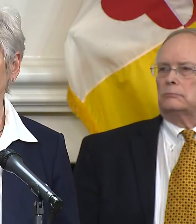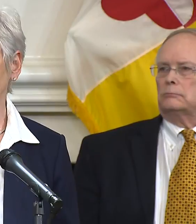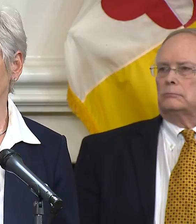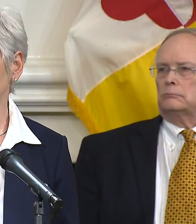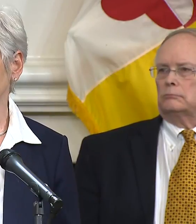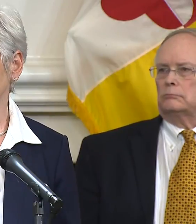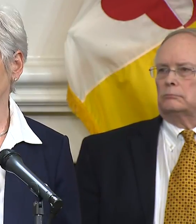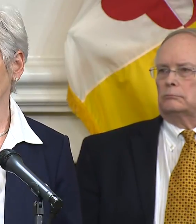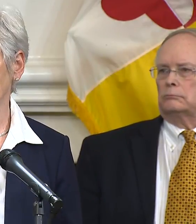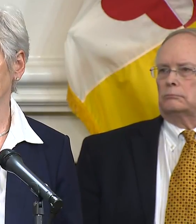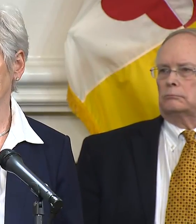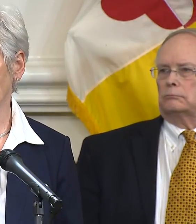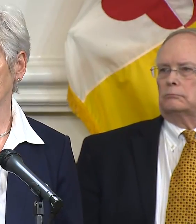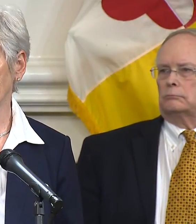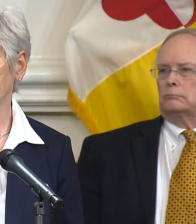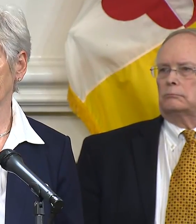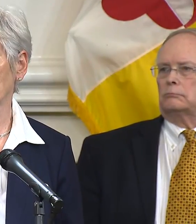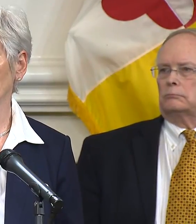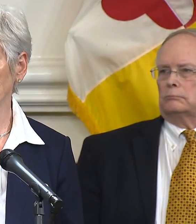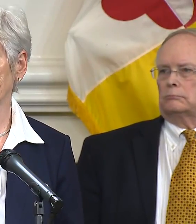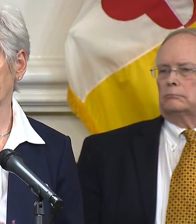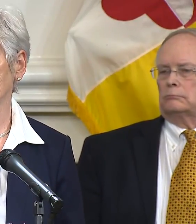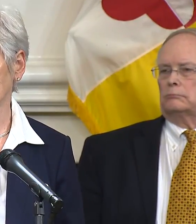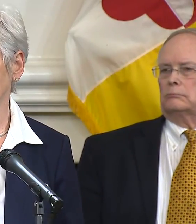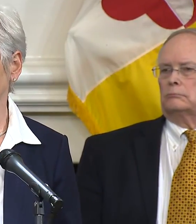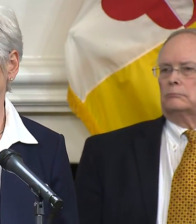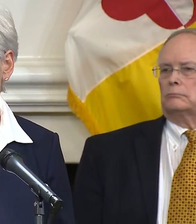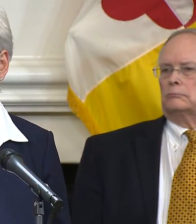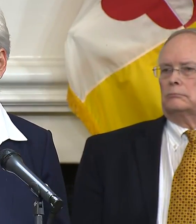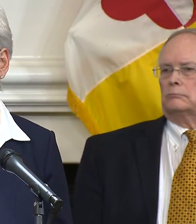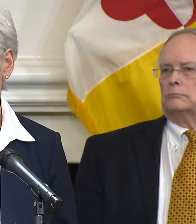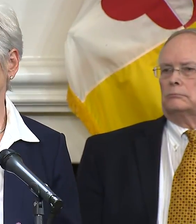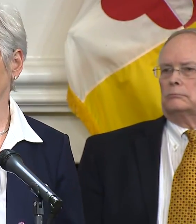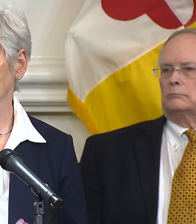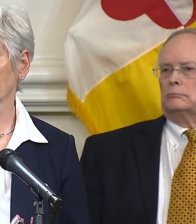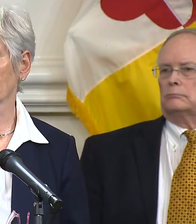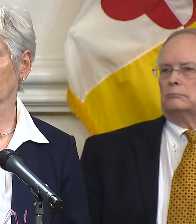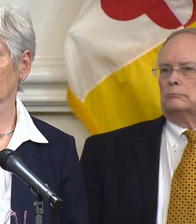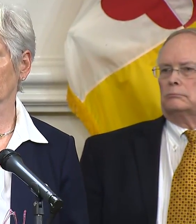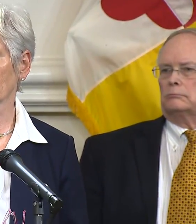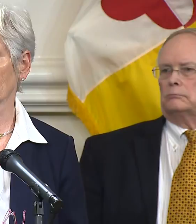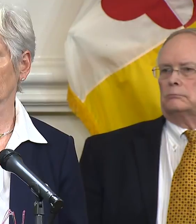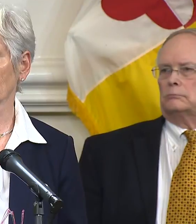but every one of those individuals has been contacted and will be tested.